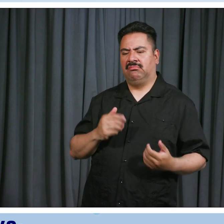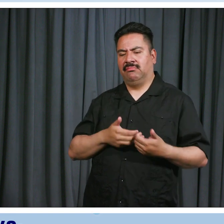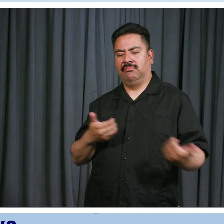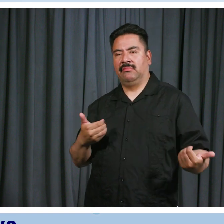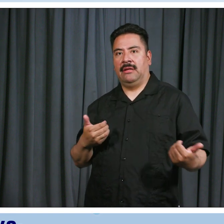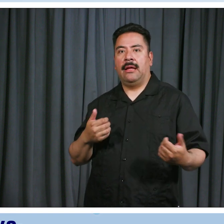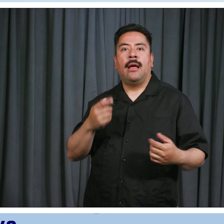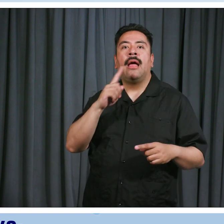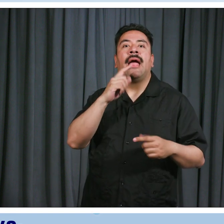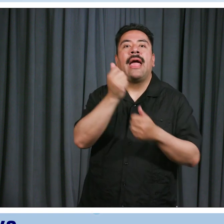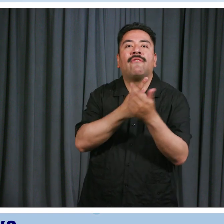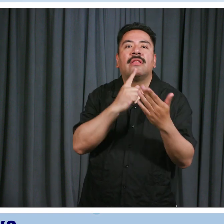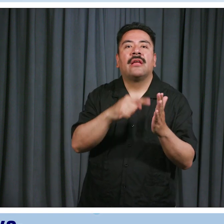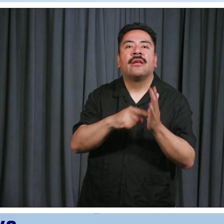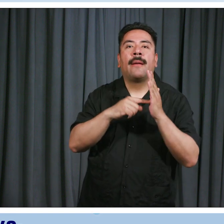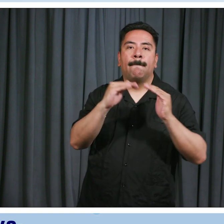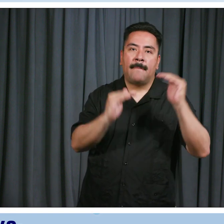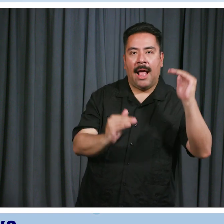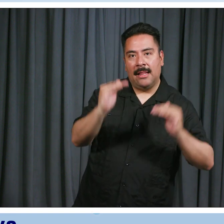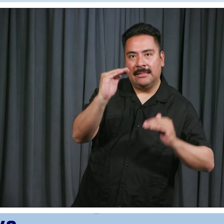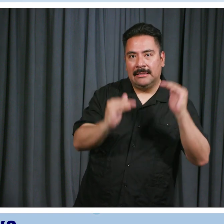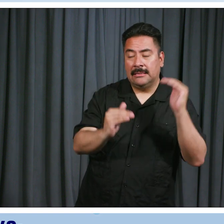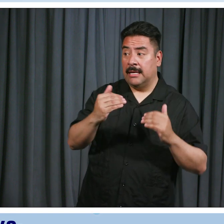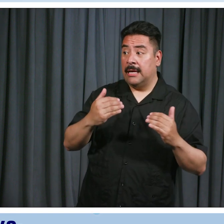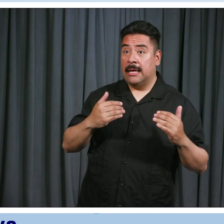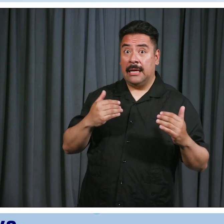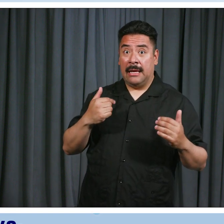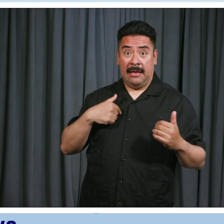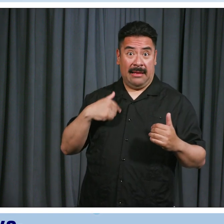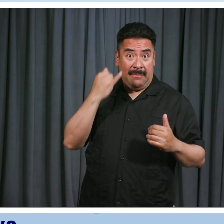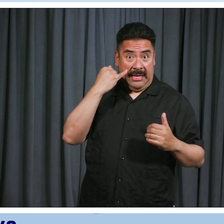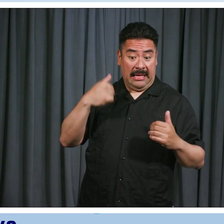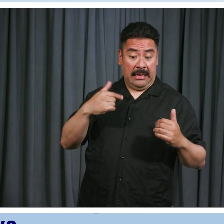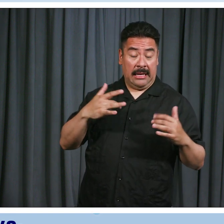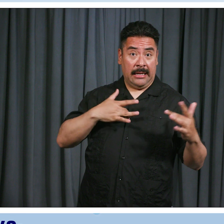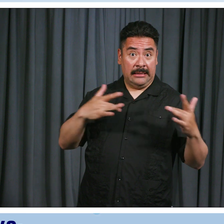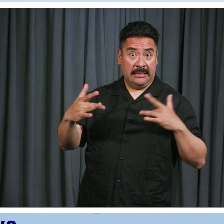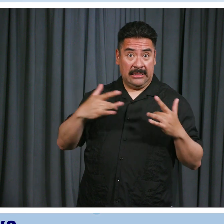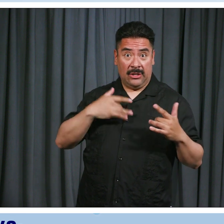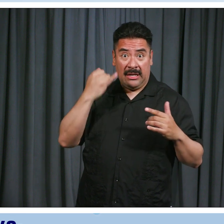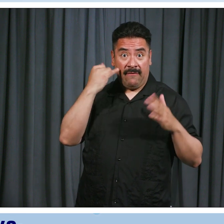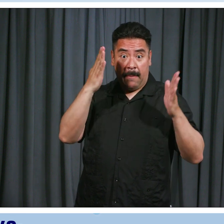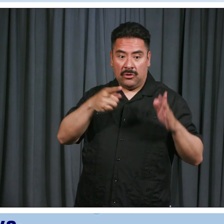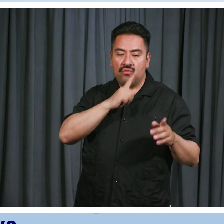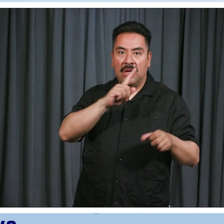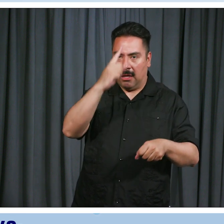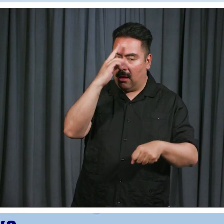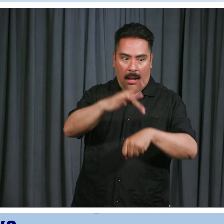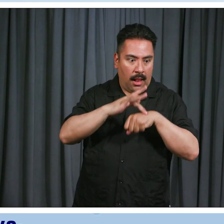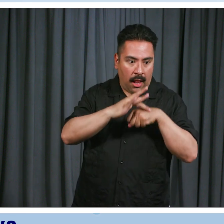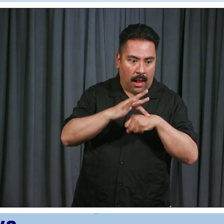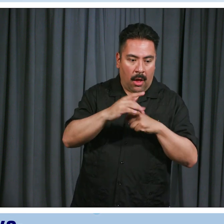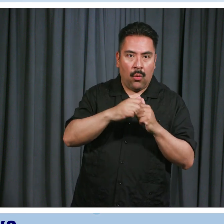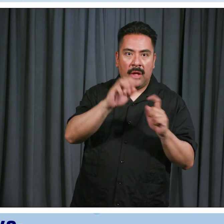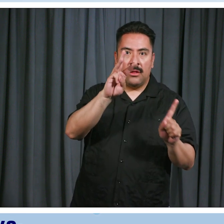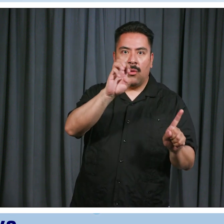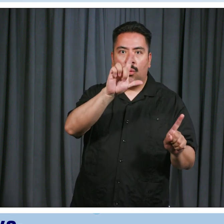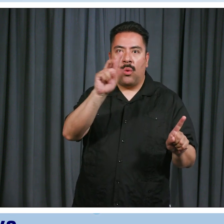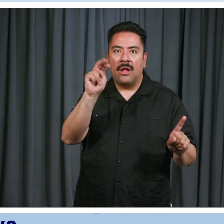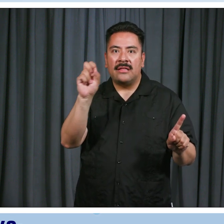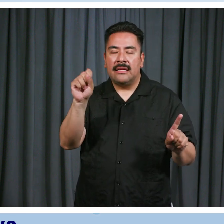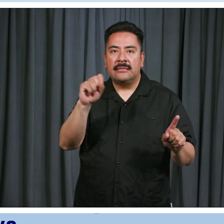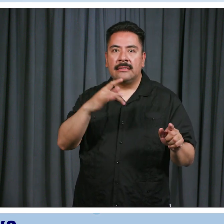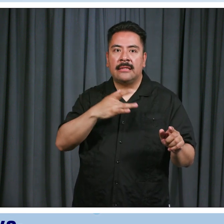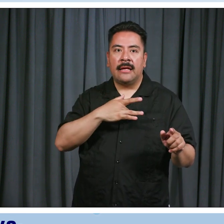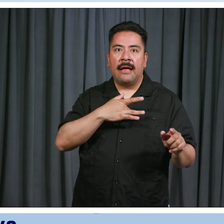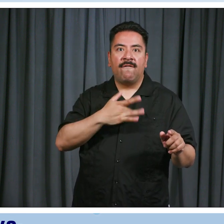Everything's a balance. The truth of it is, the concern that I have for somebody who is so focused on wellness that it feels like they're